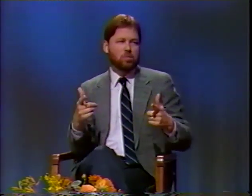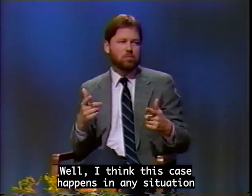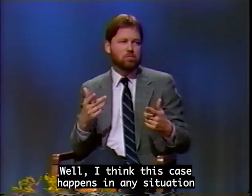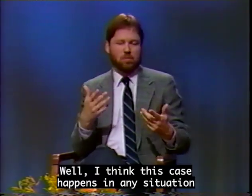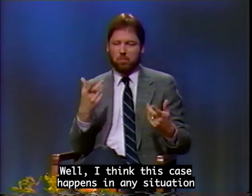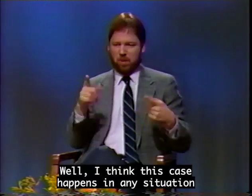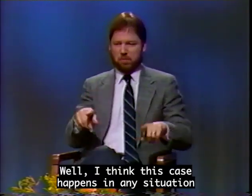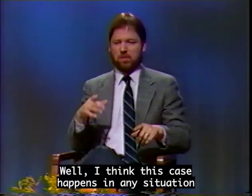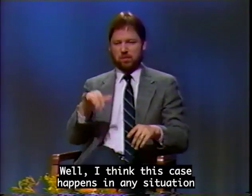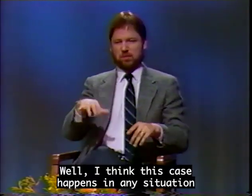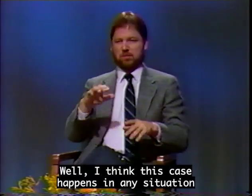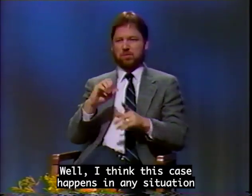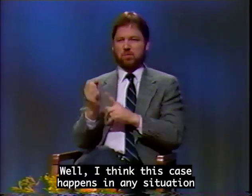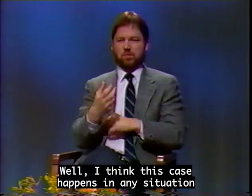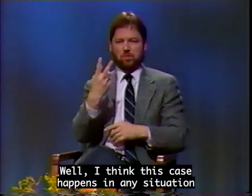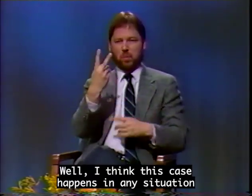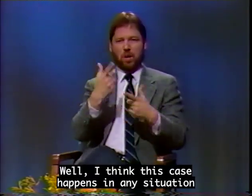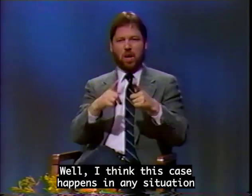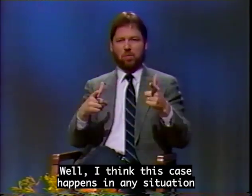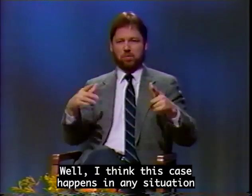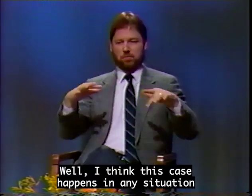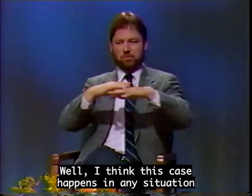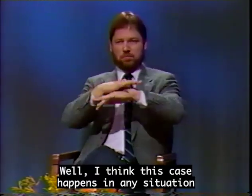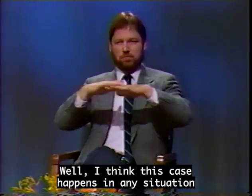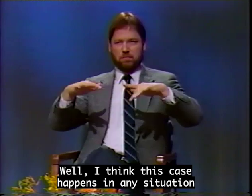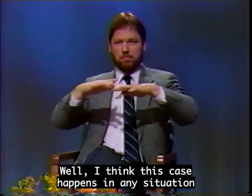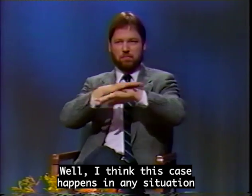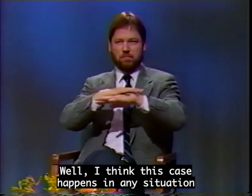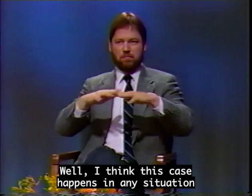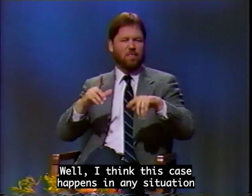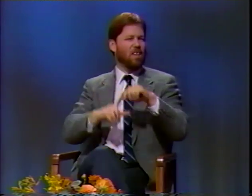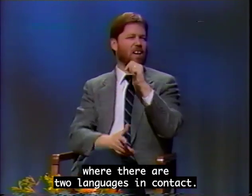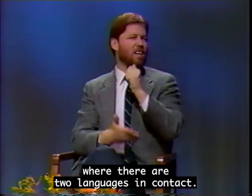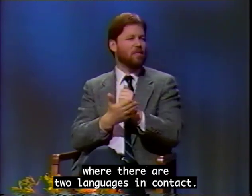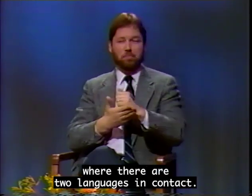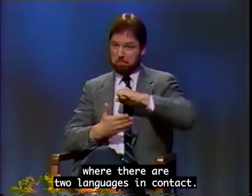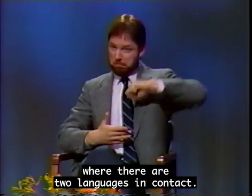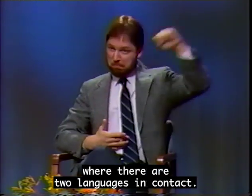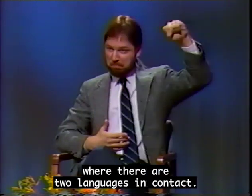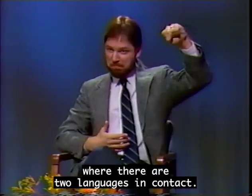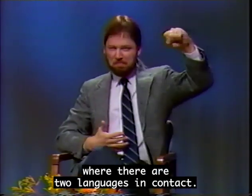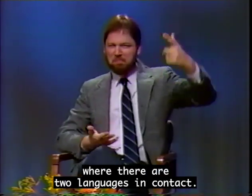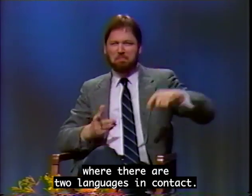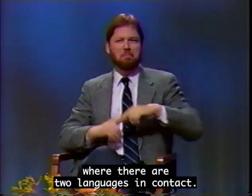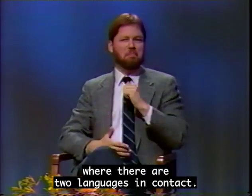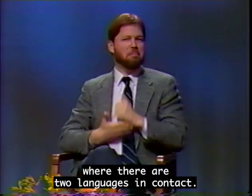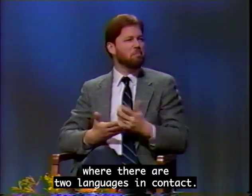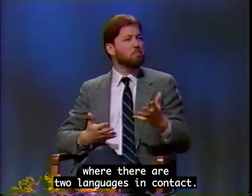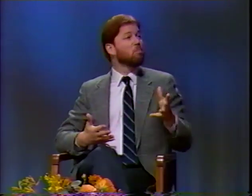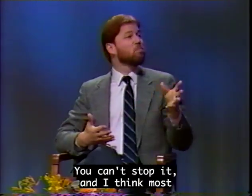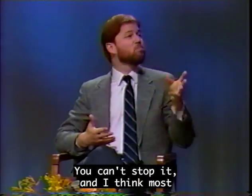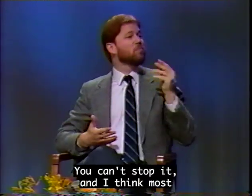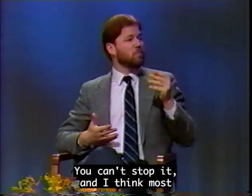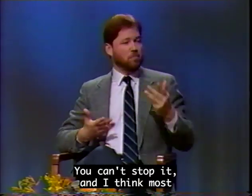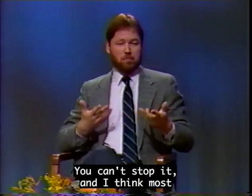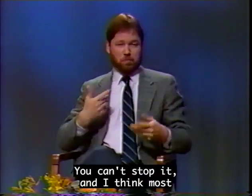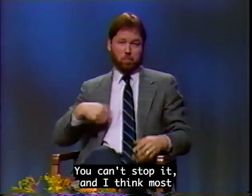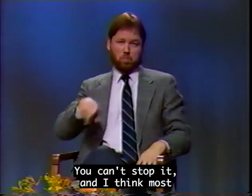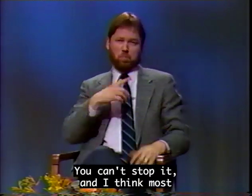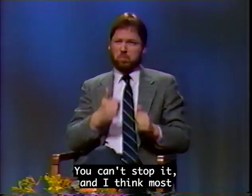Well, I think this case happens in any situation where there are two languages in contact. You can't stop